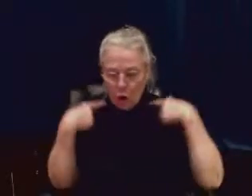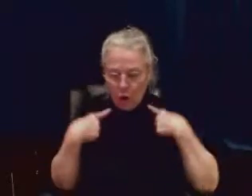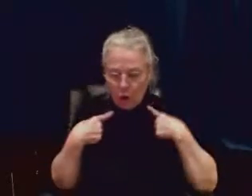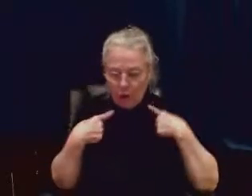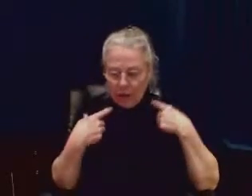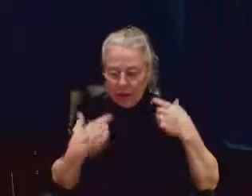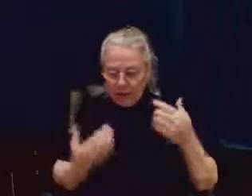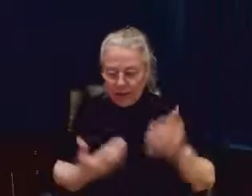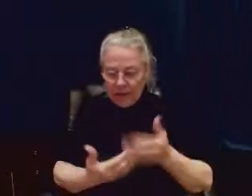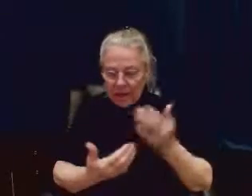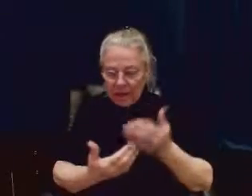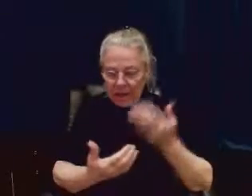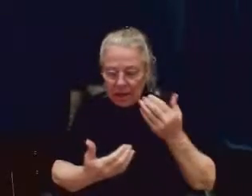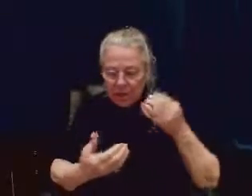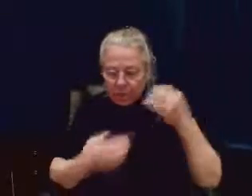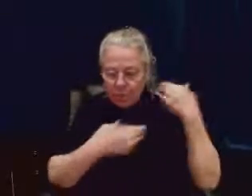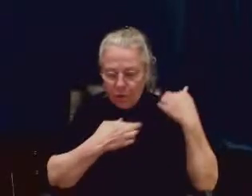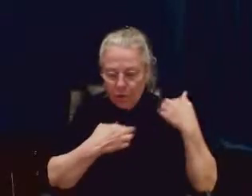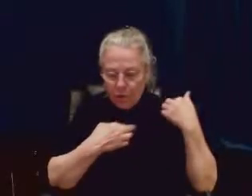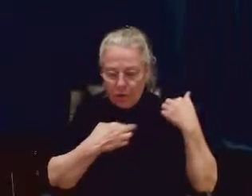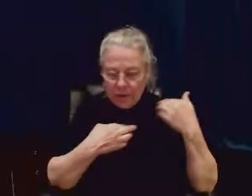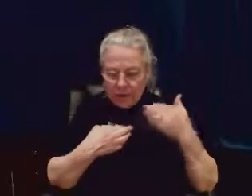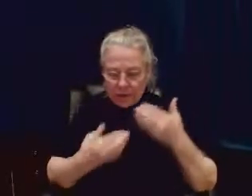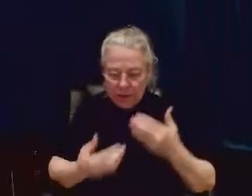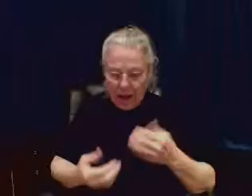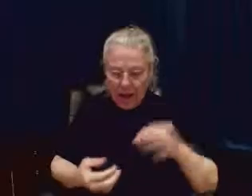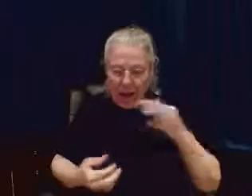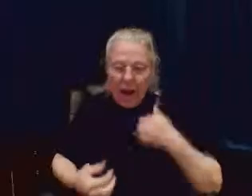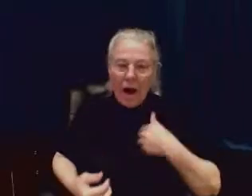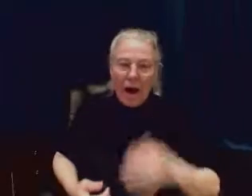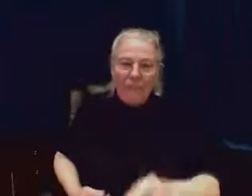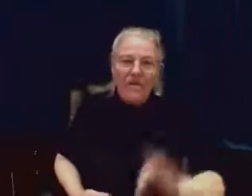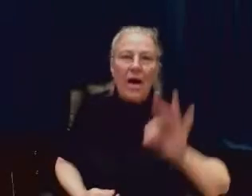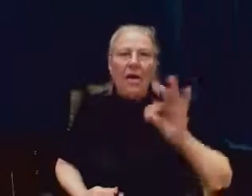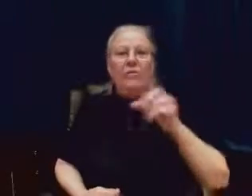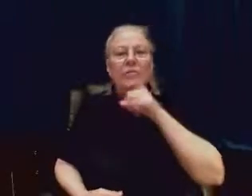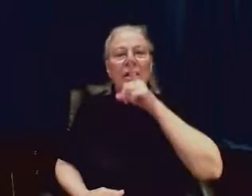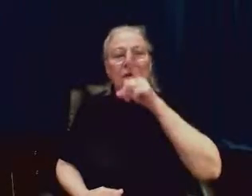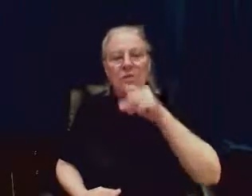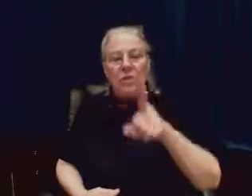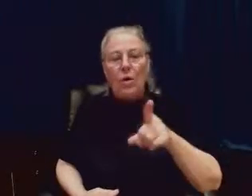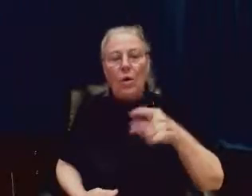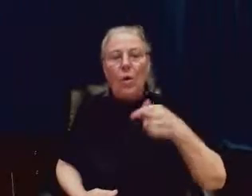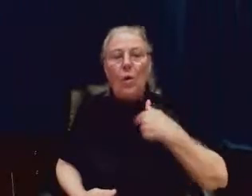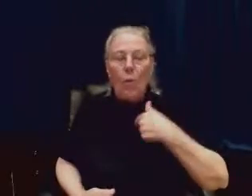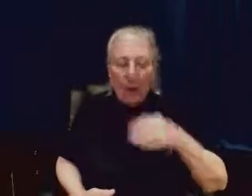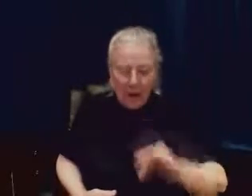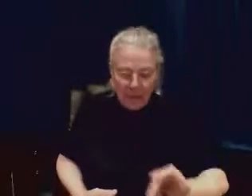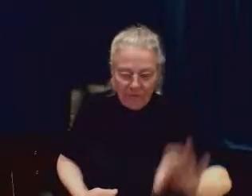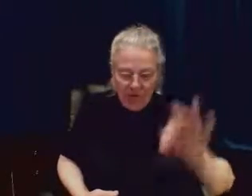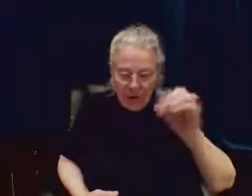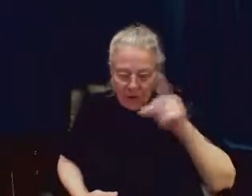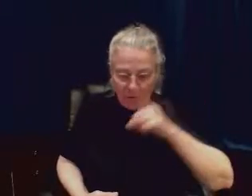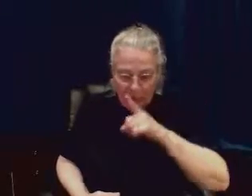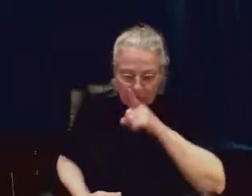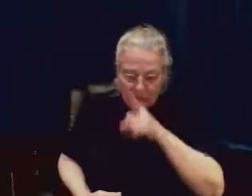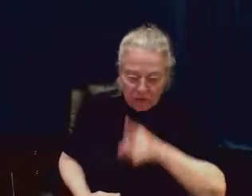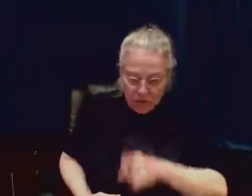yoke is easy, his burden is light. I found it so, I found it